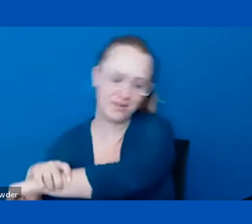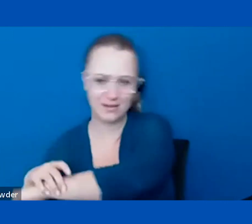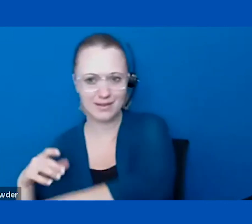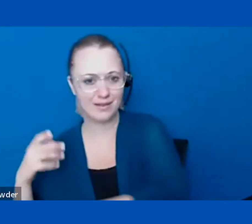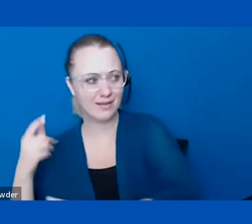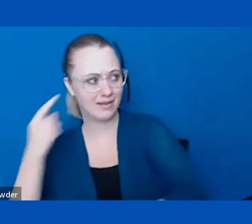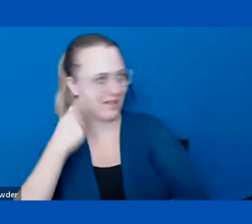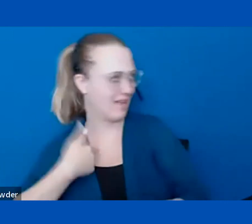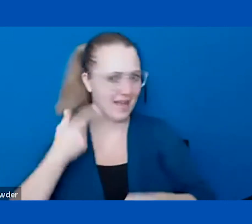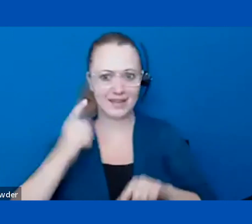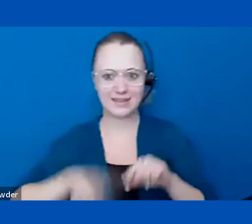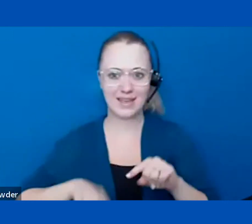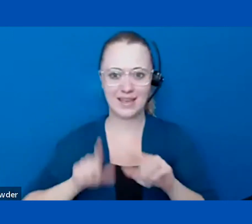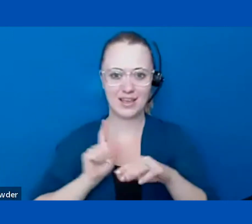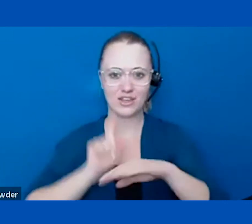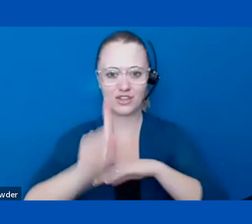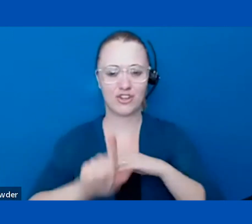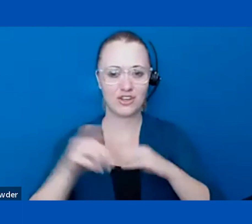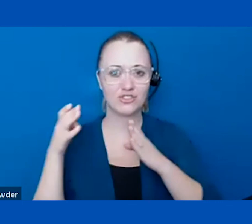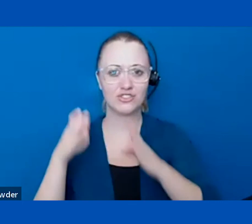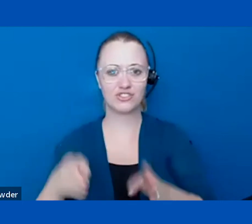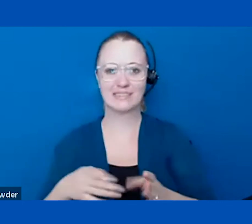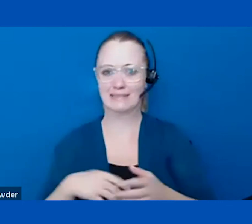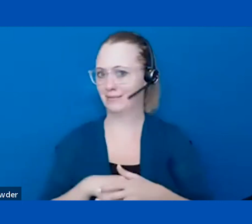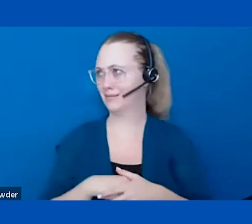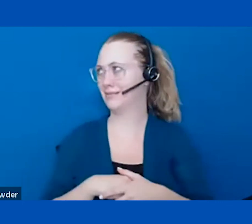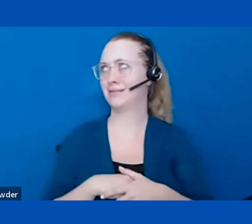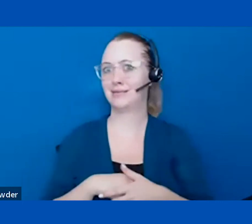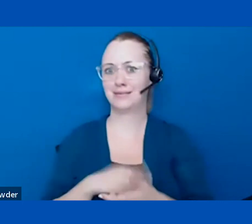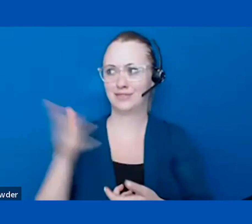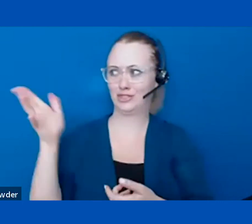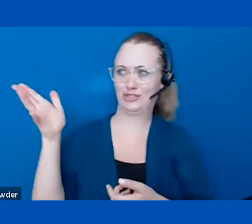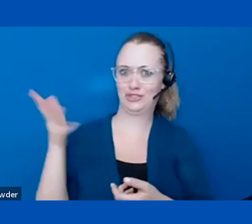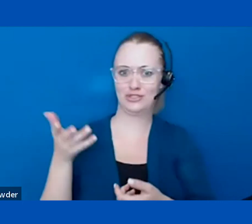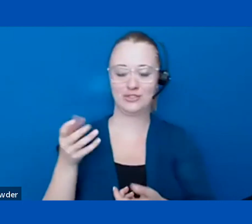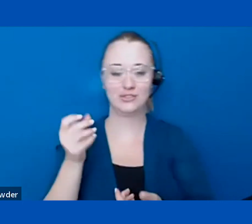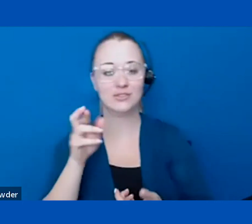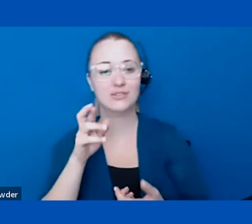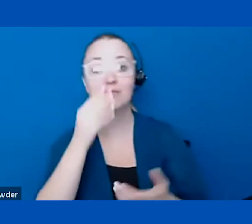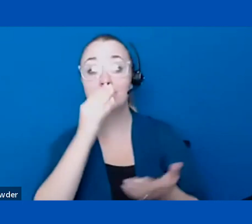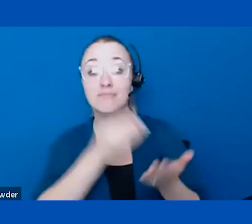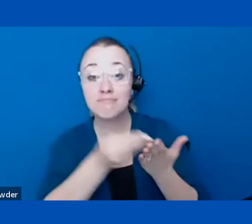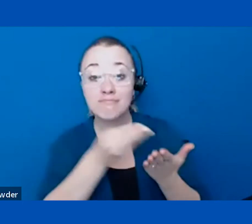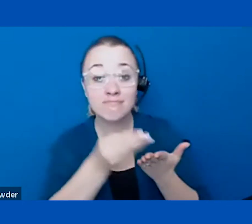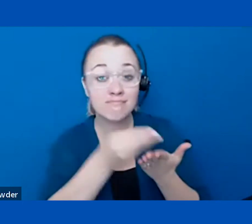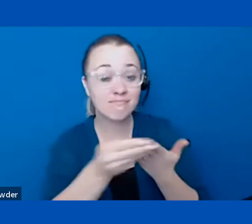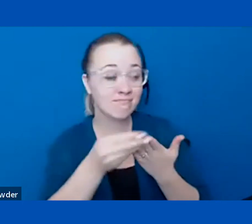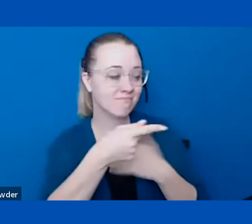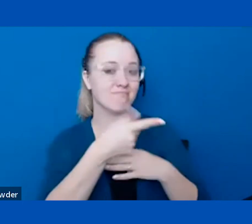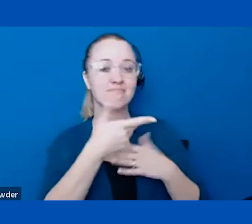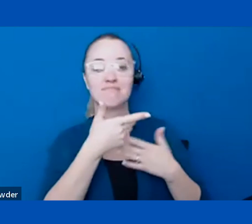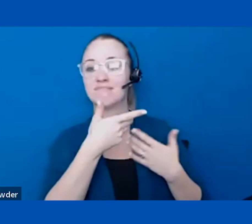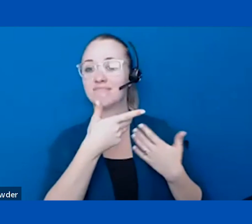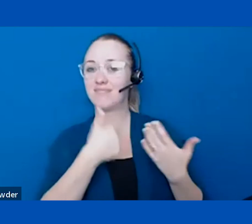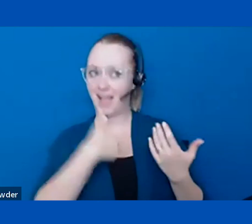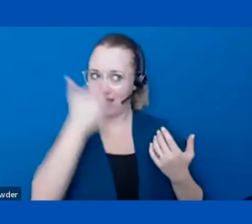can't cross the street. Um, Oh, yeah, or in the store or whatever, and you're just, you know where